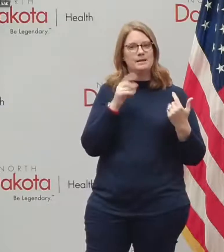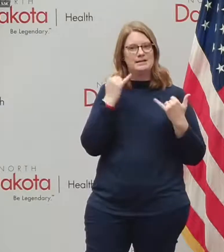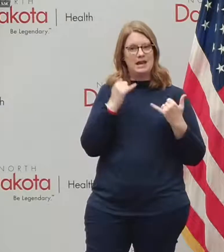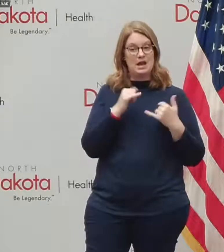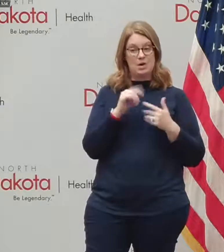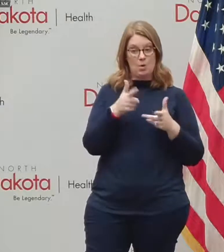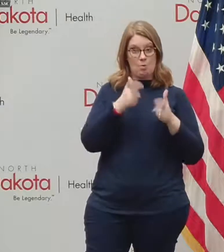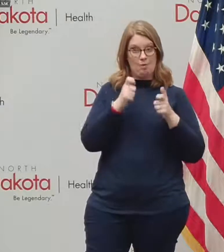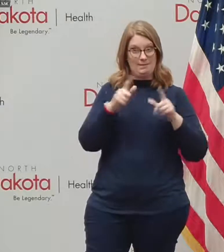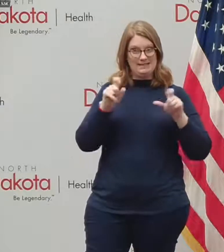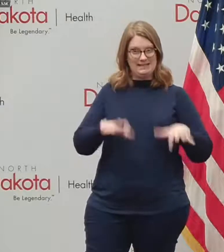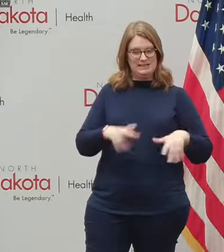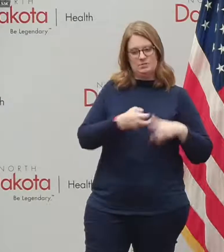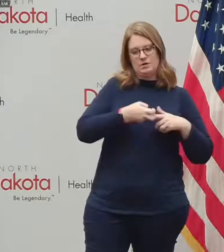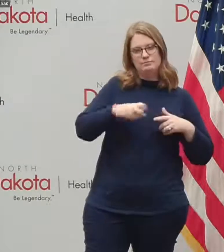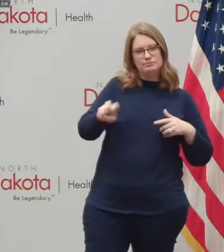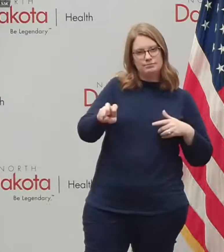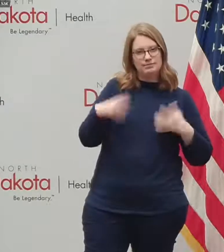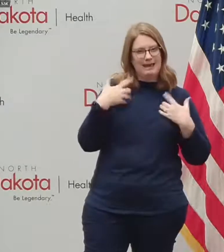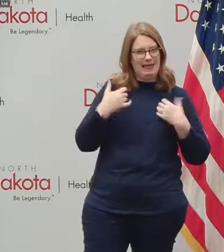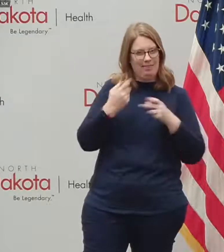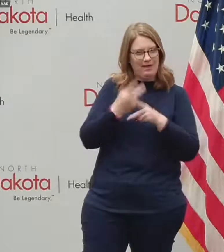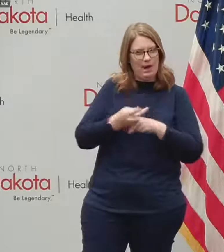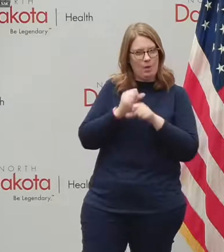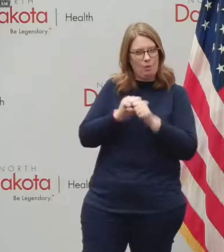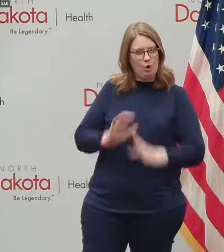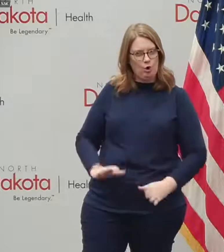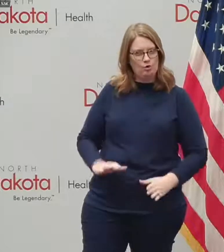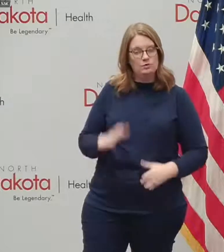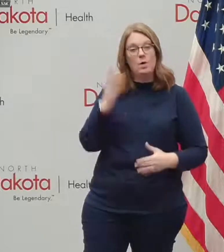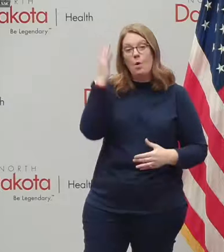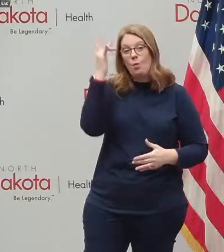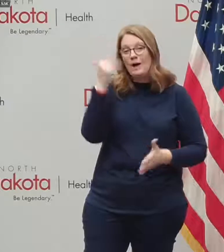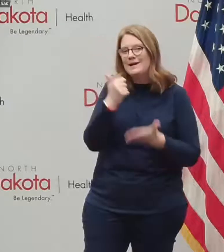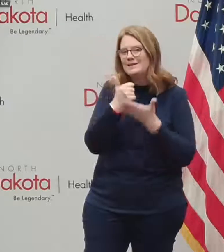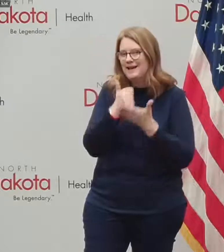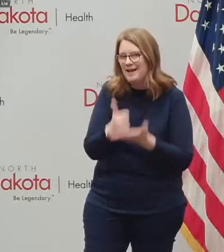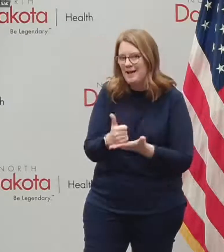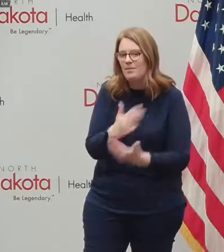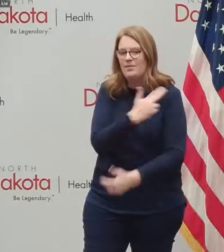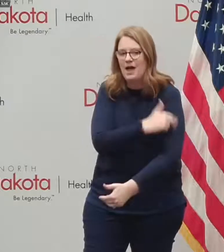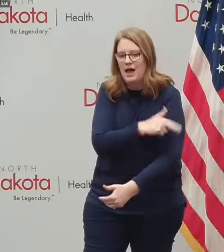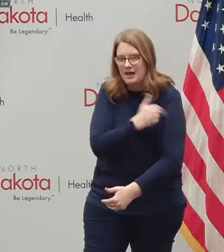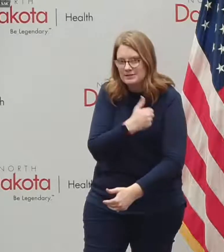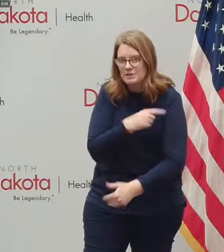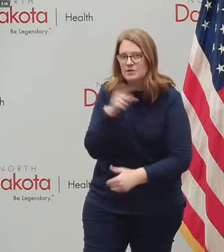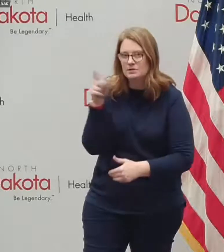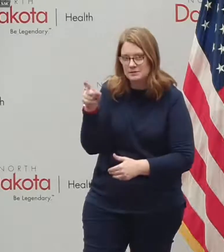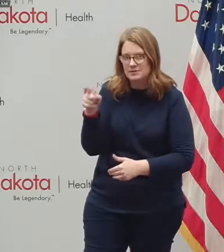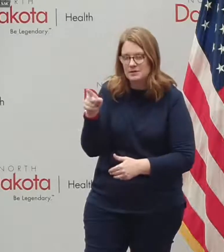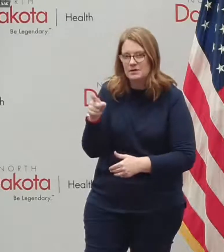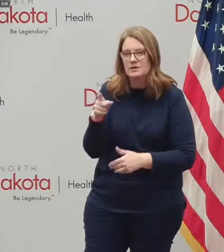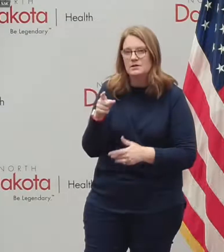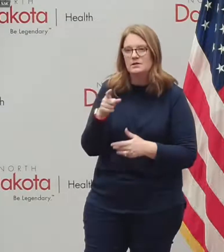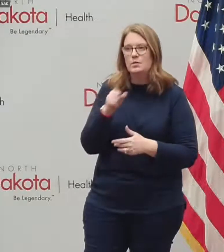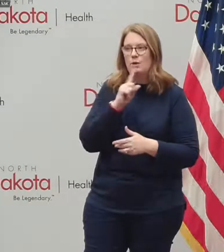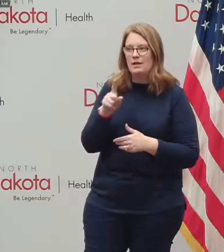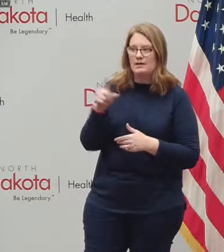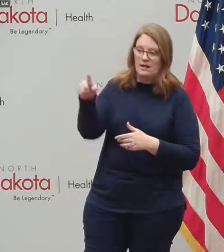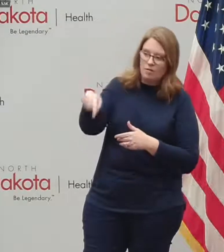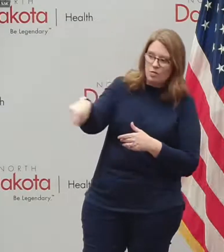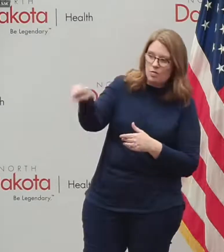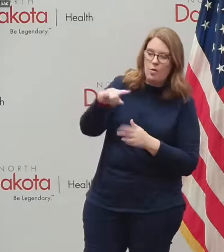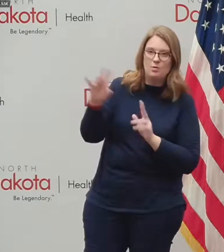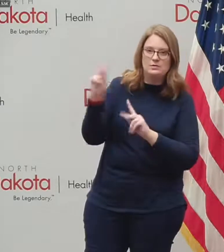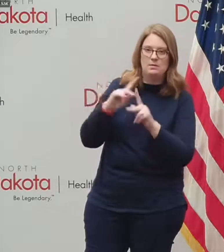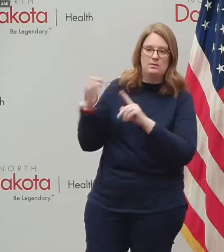testing towards healthcare workers to help our hospitals and inpatient providers to get those people back